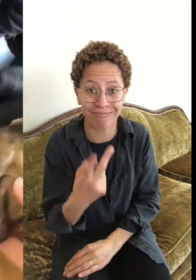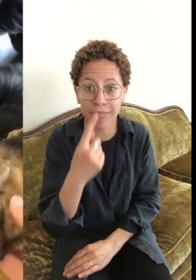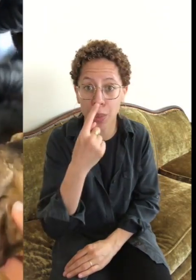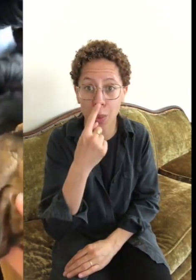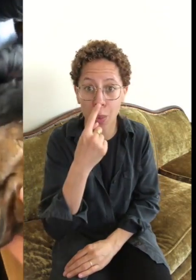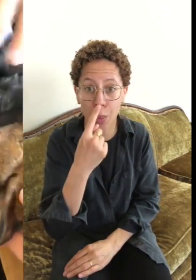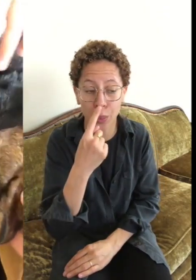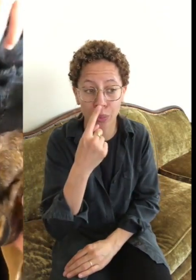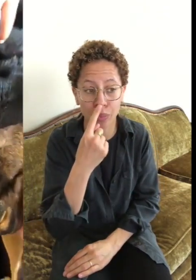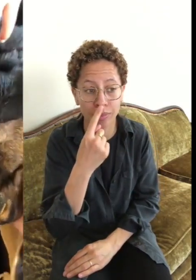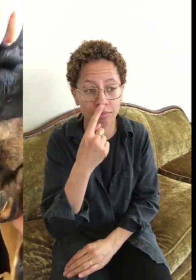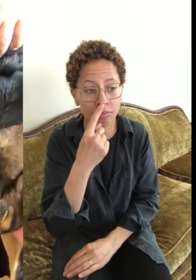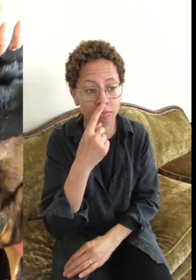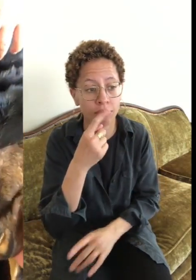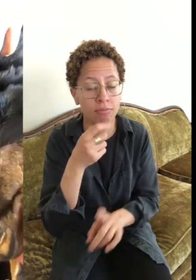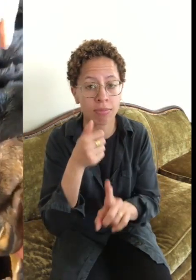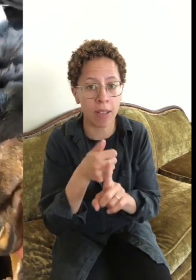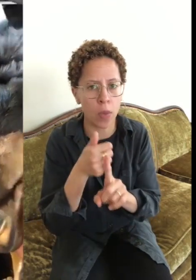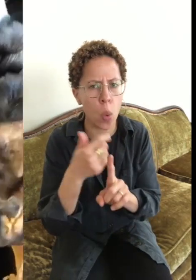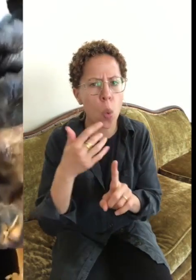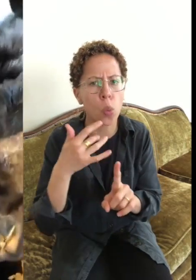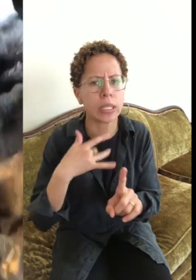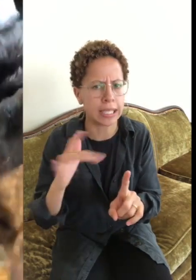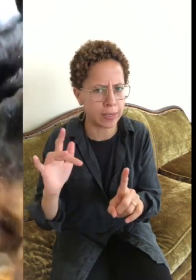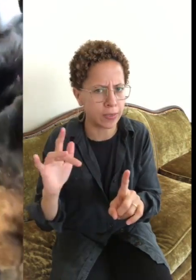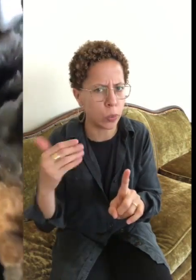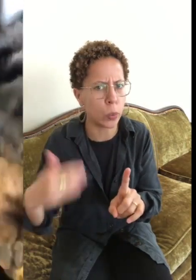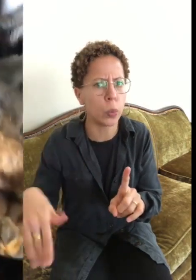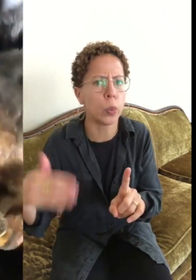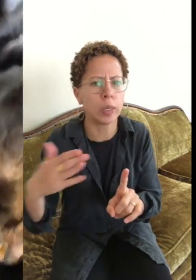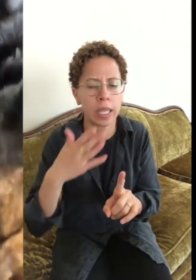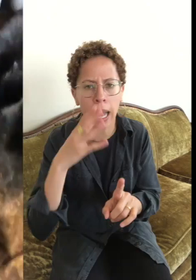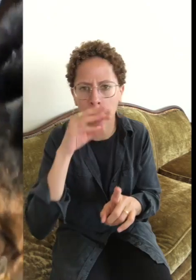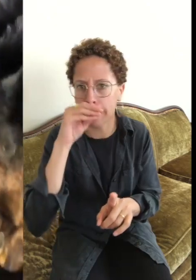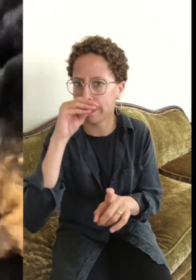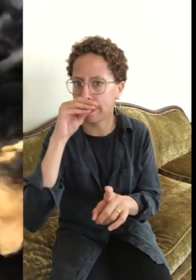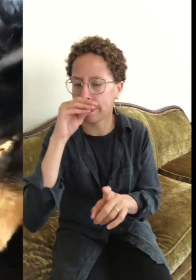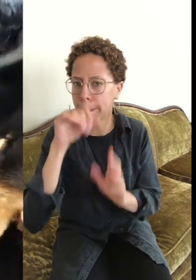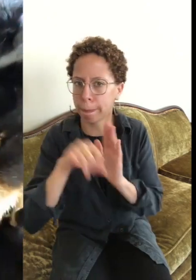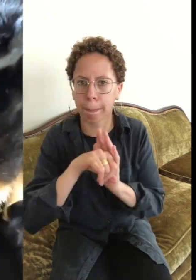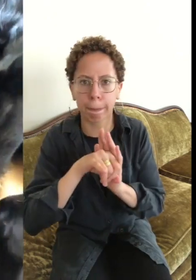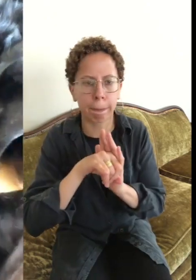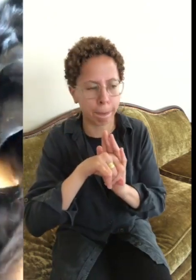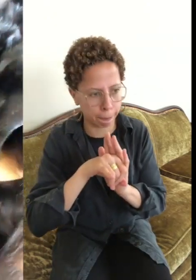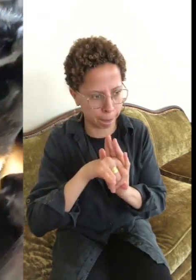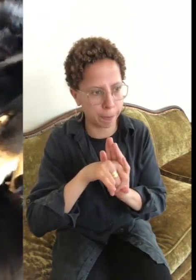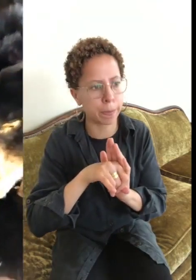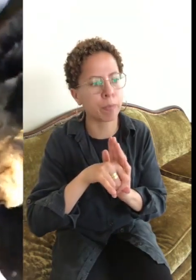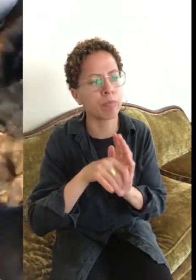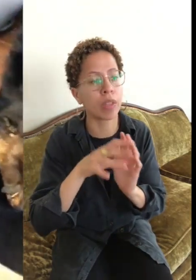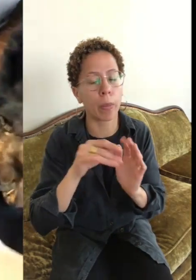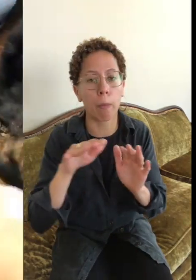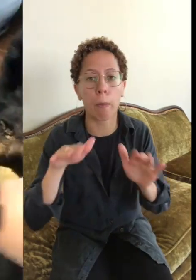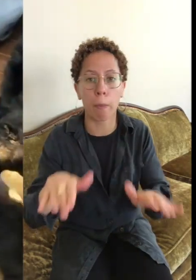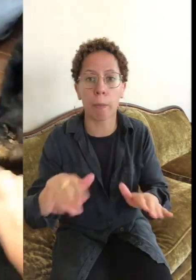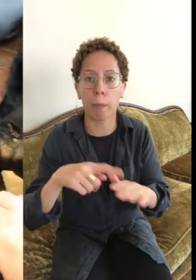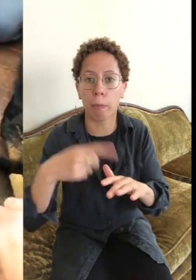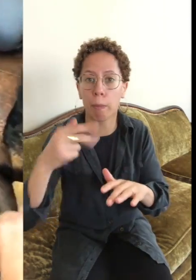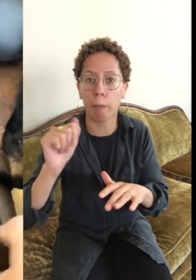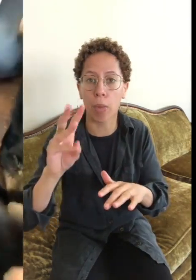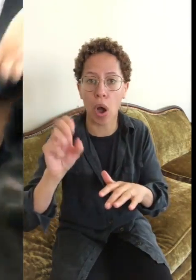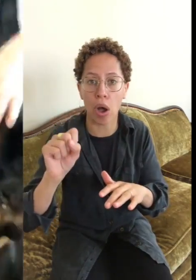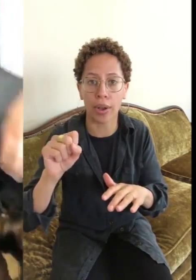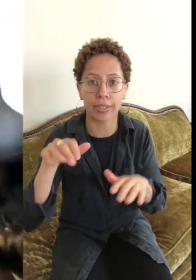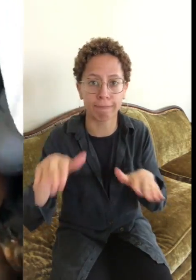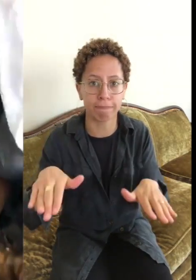at this. Nose. The nose of a bear is very sensitive. They have a great sense of smell. And look at